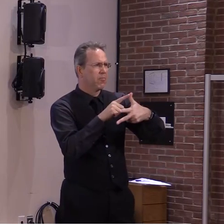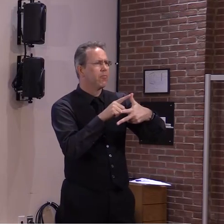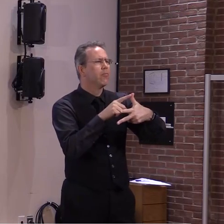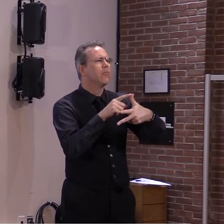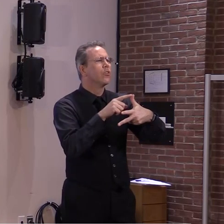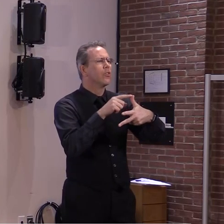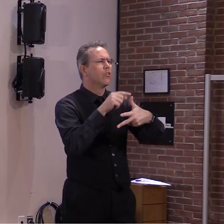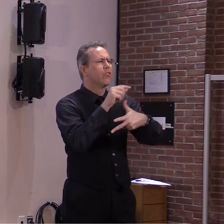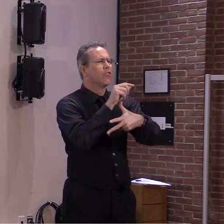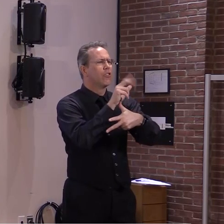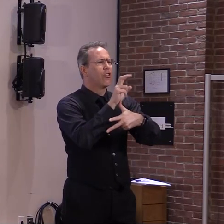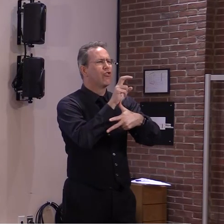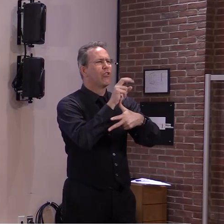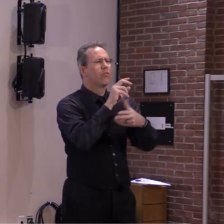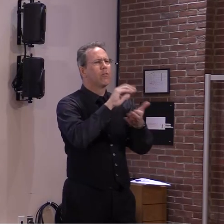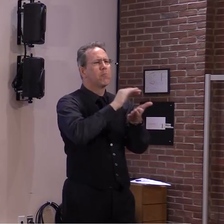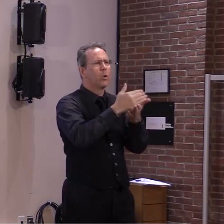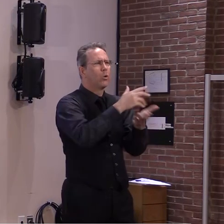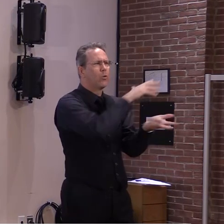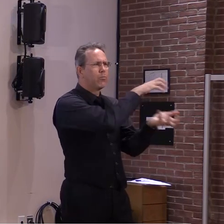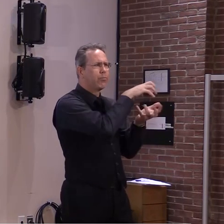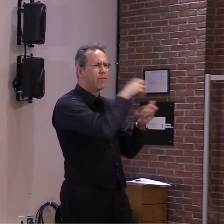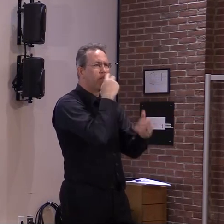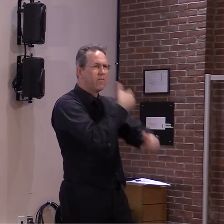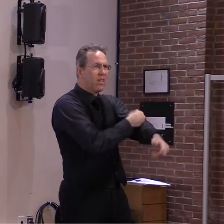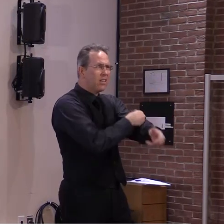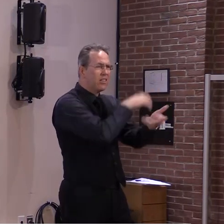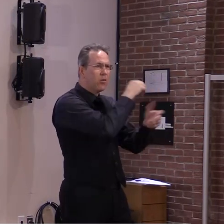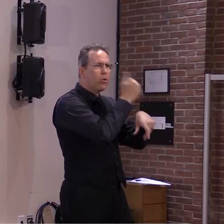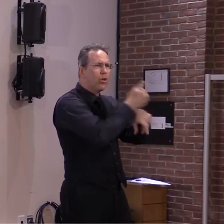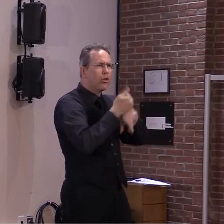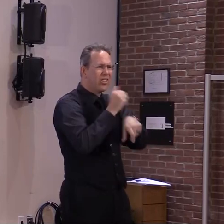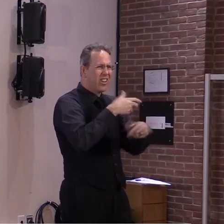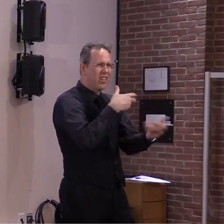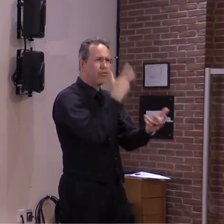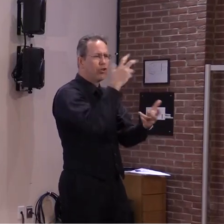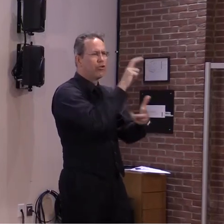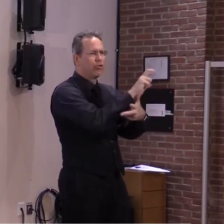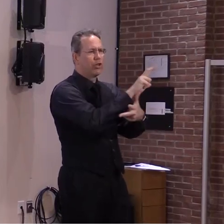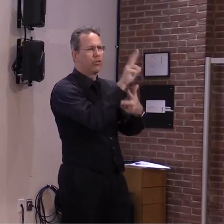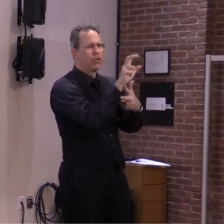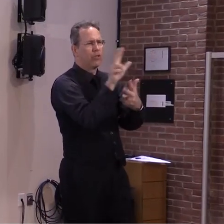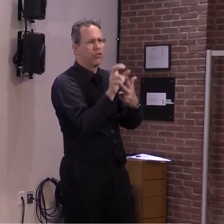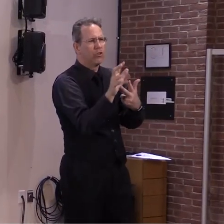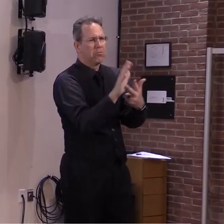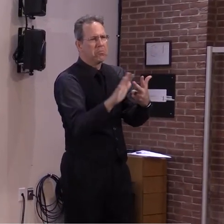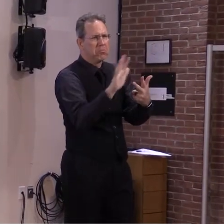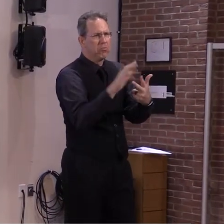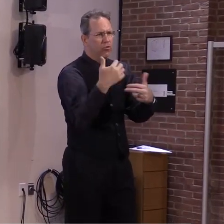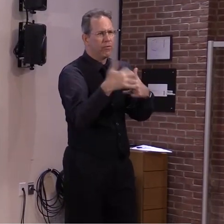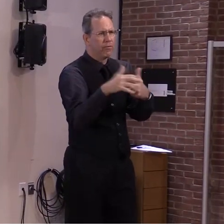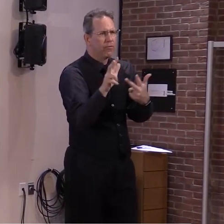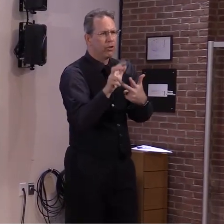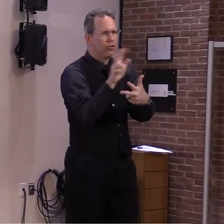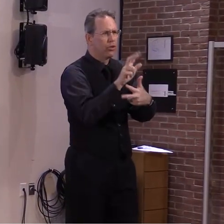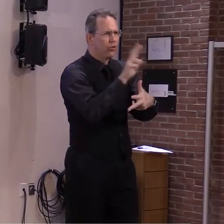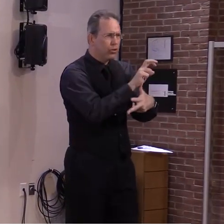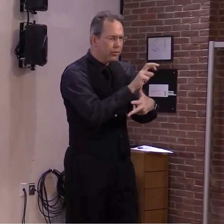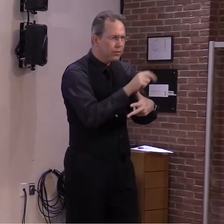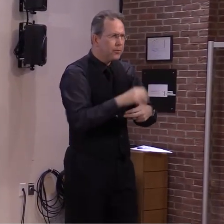that will be at the mobile clinics. I think we're looking over a course of some